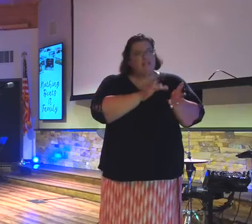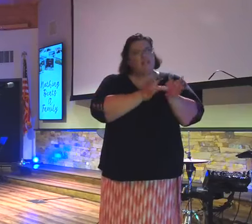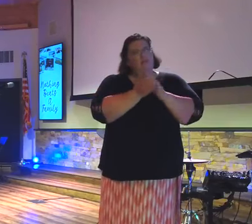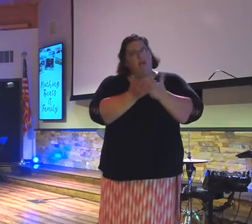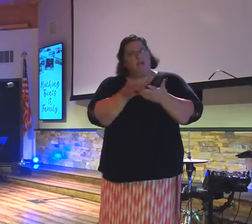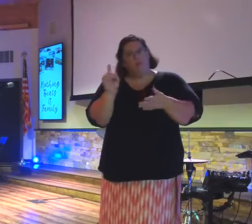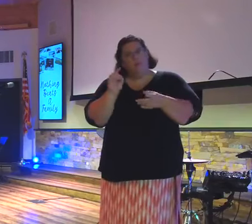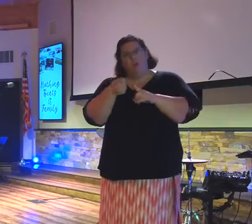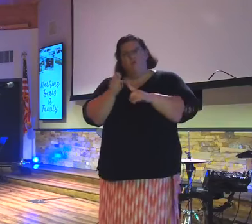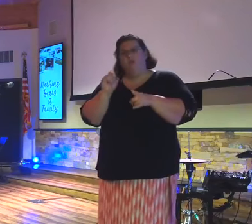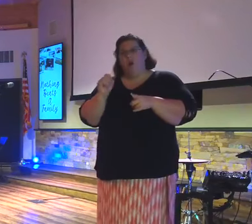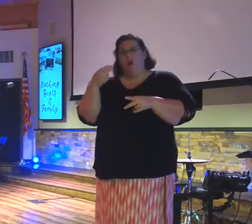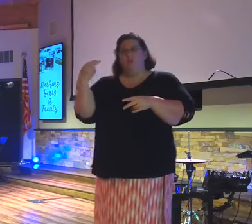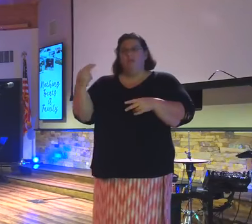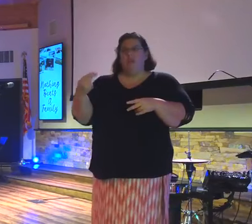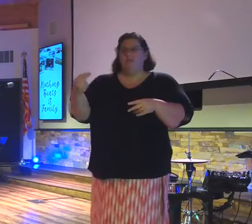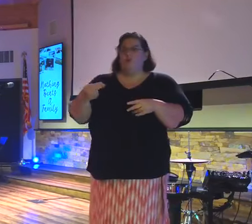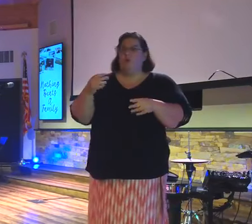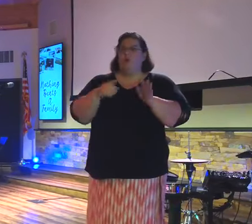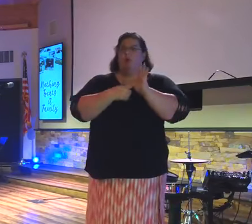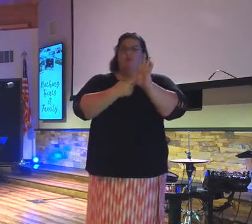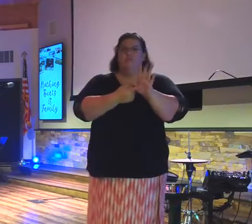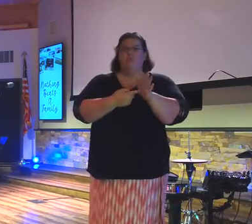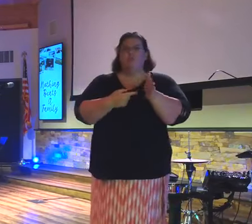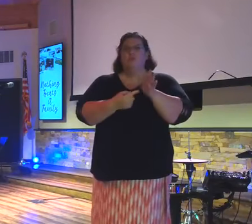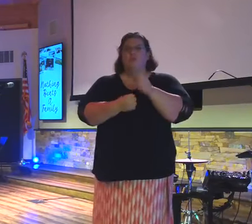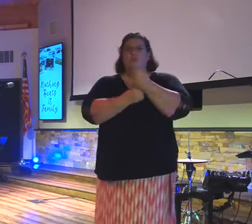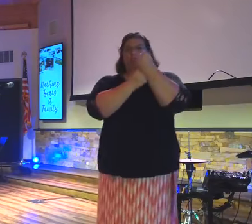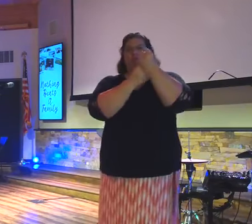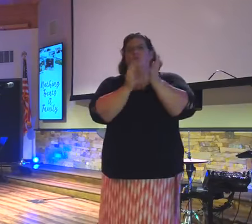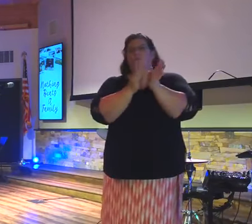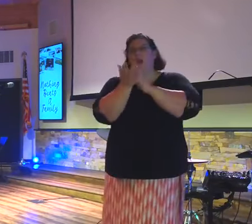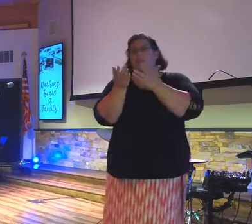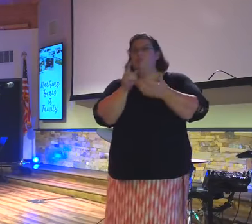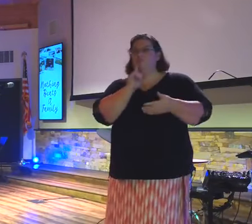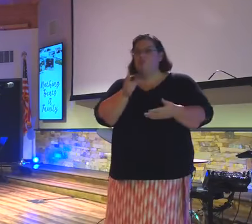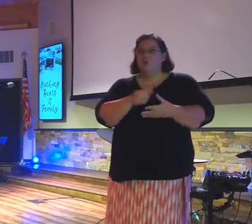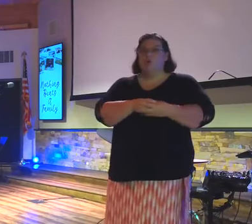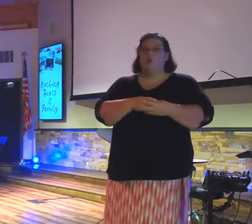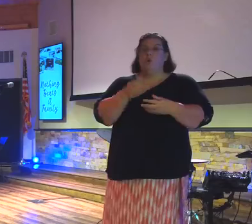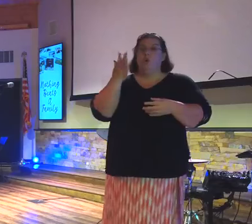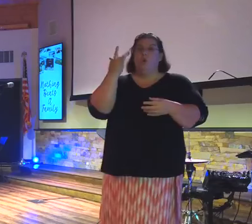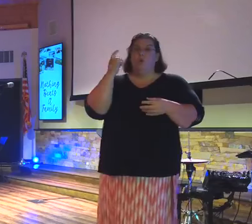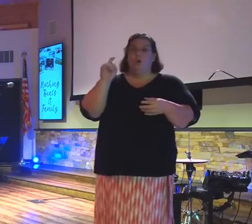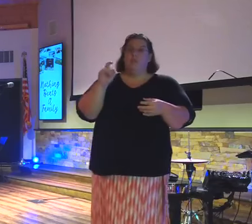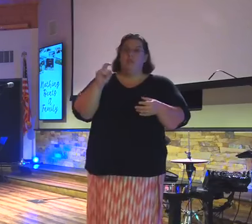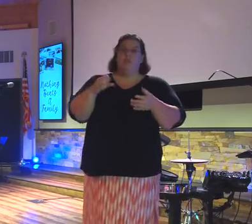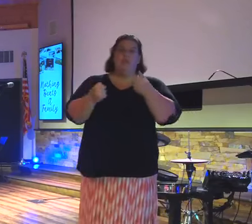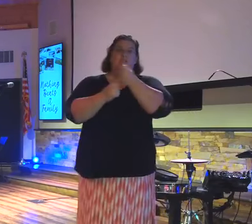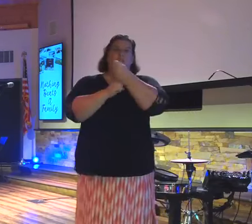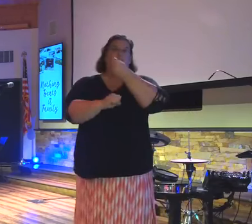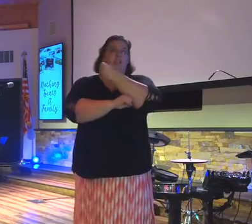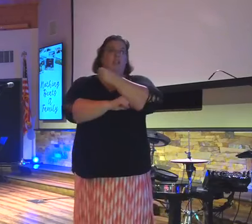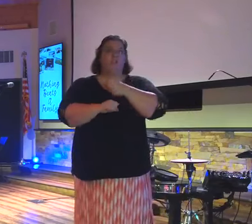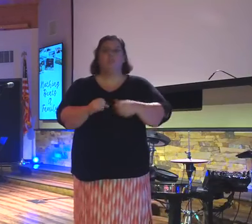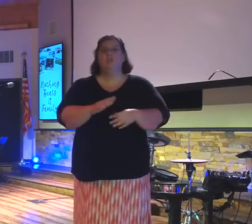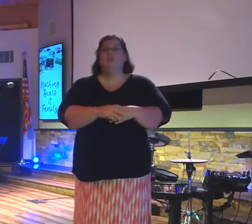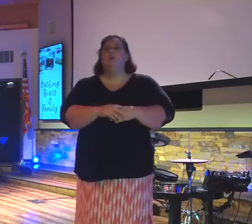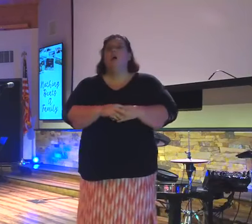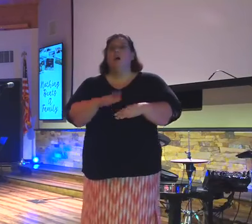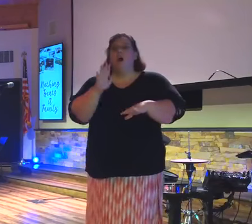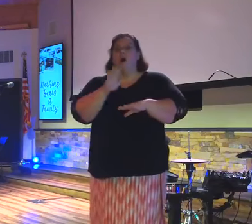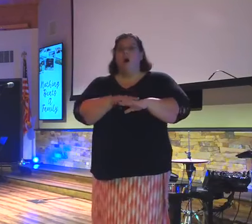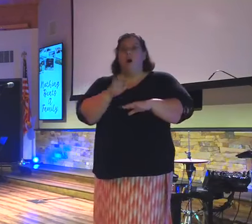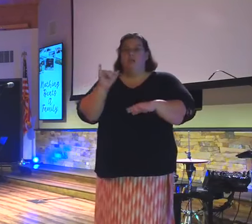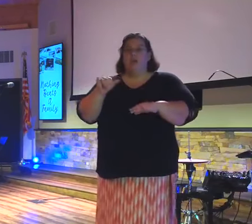historical evidence that supports it as truth, and why we need a foundation, why we should build our foundation on